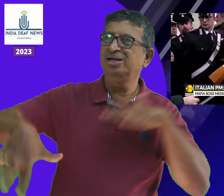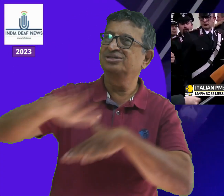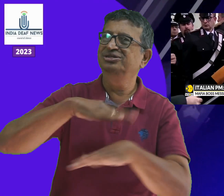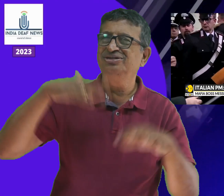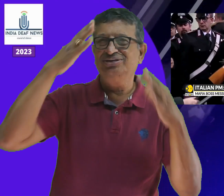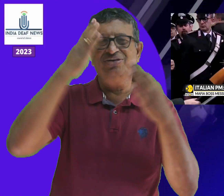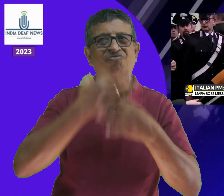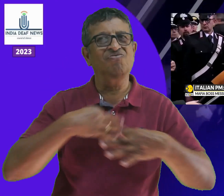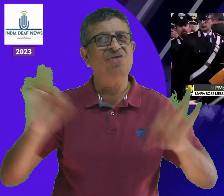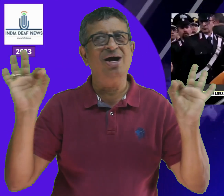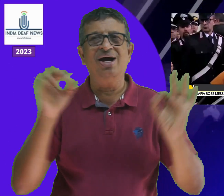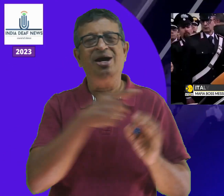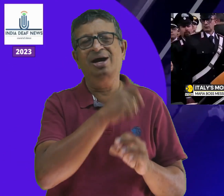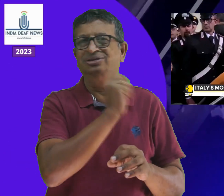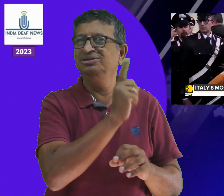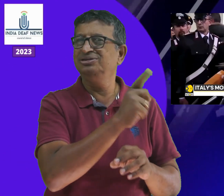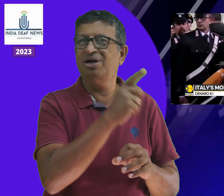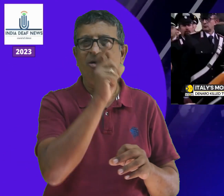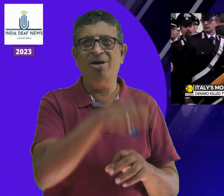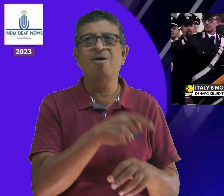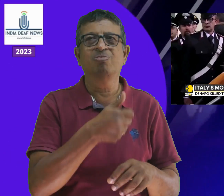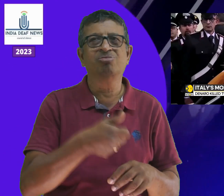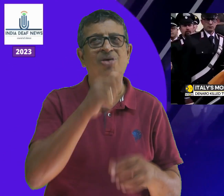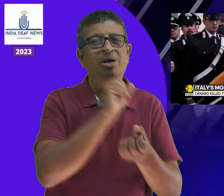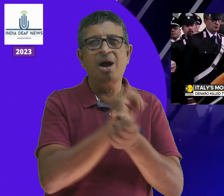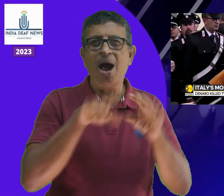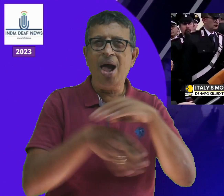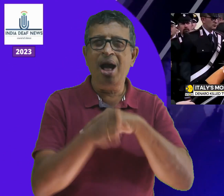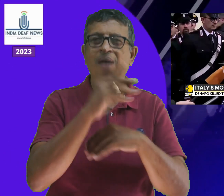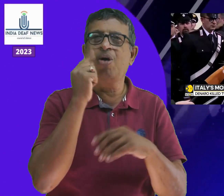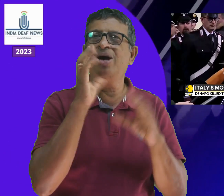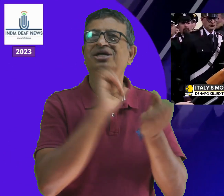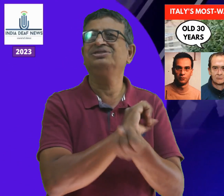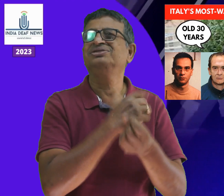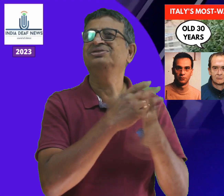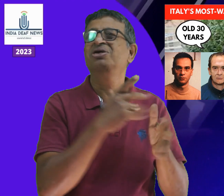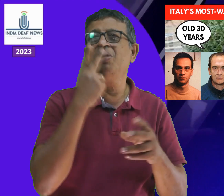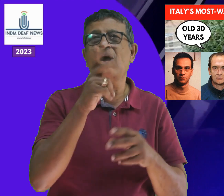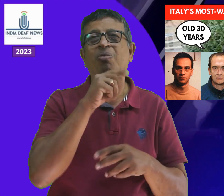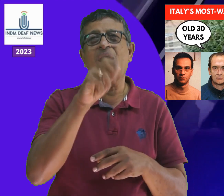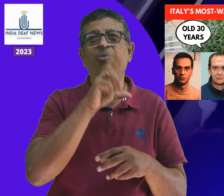crime, because the sacrifice of so many heroes was not in vain, because someone picked up their legacy.